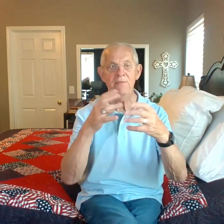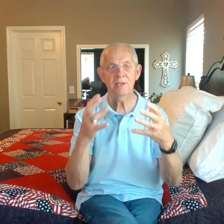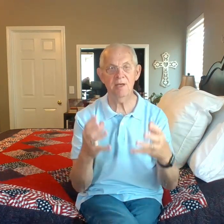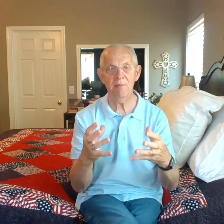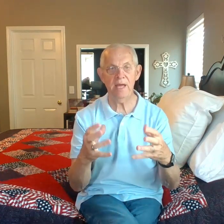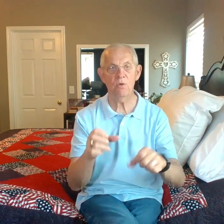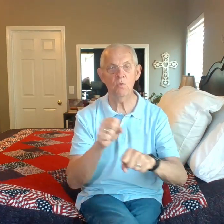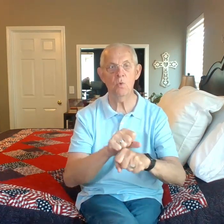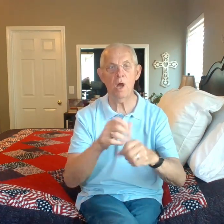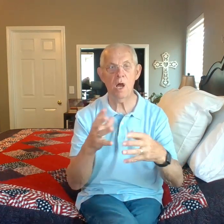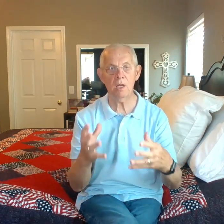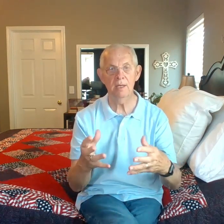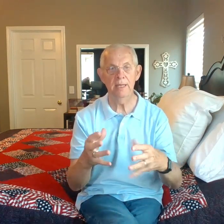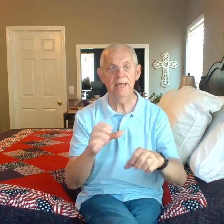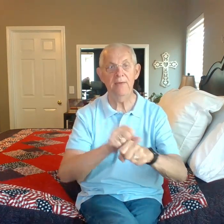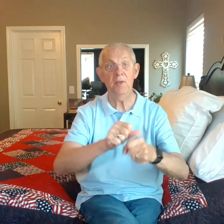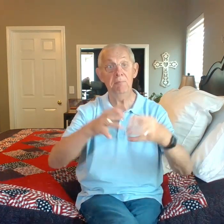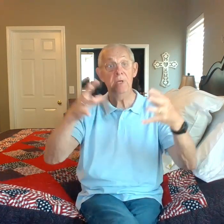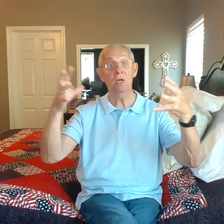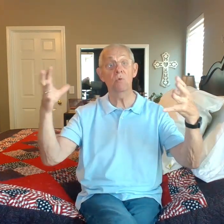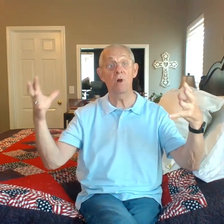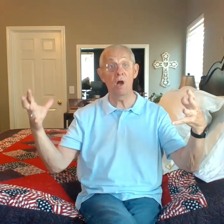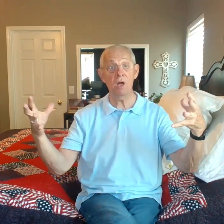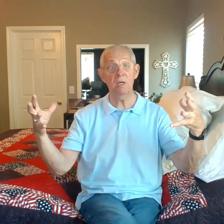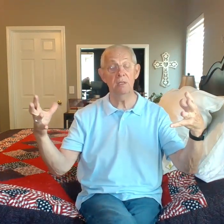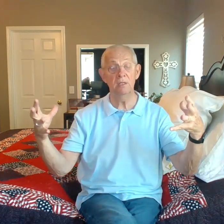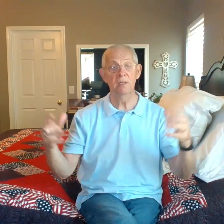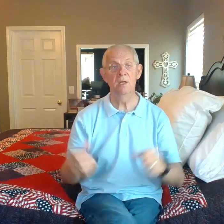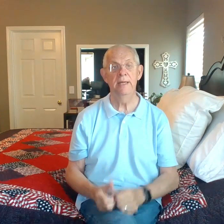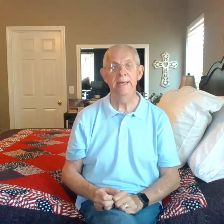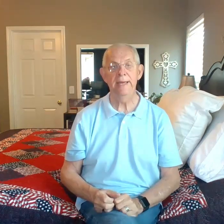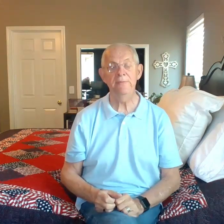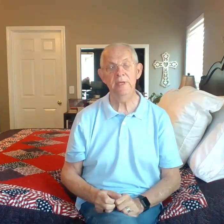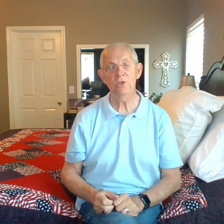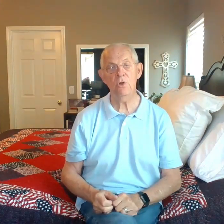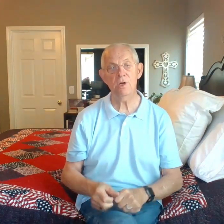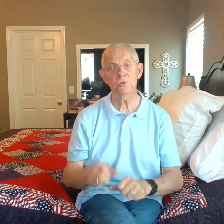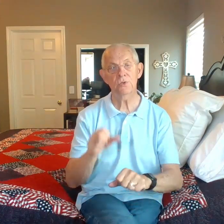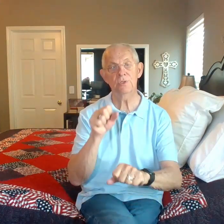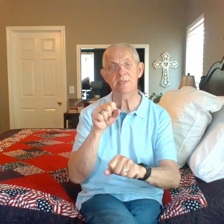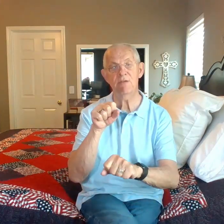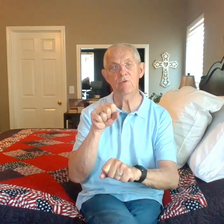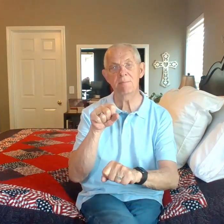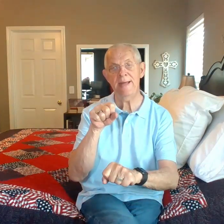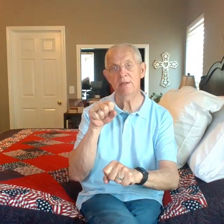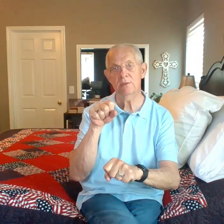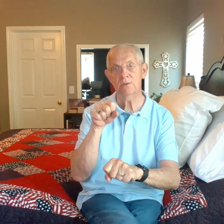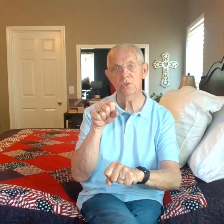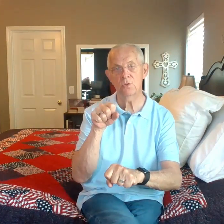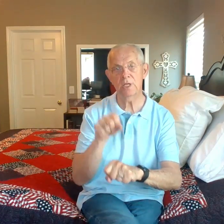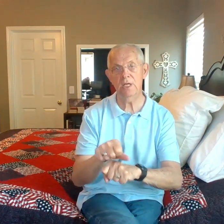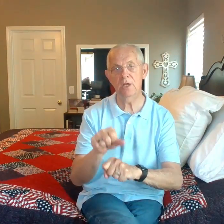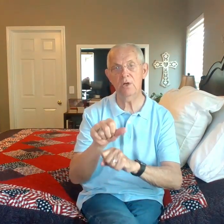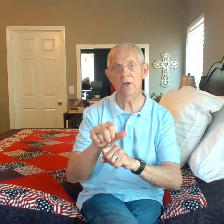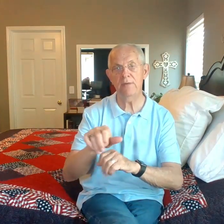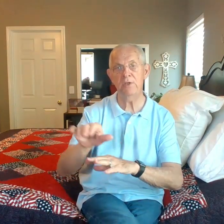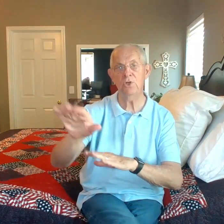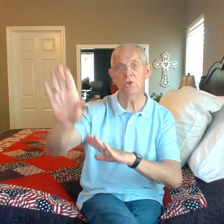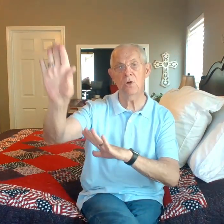come out, rock. And then a big rock, and then you also use that for mountain, so here and then you go